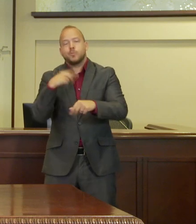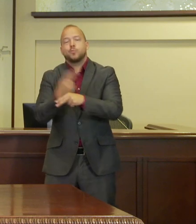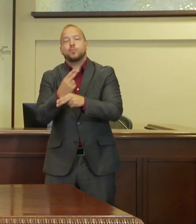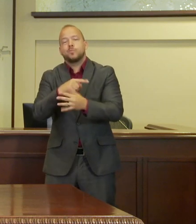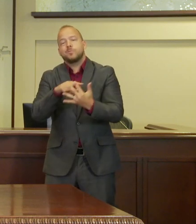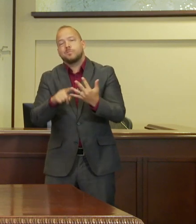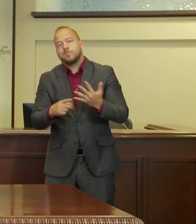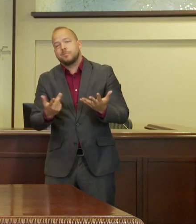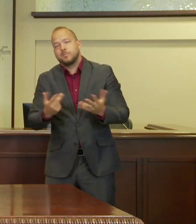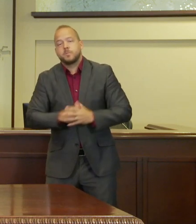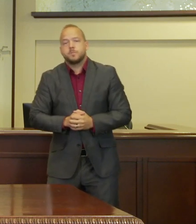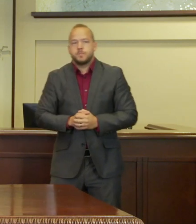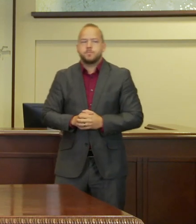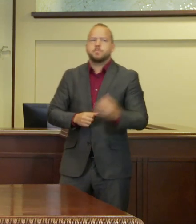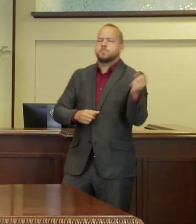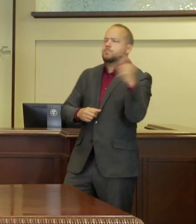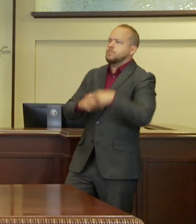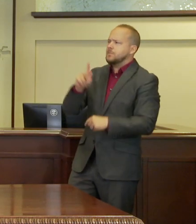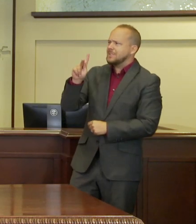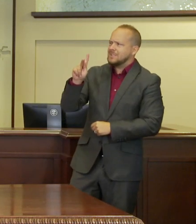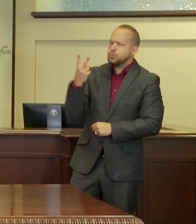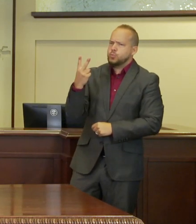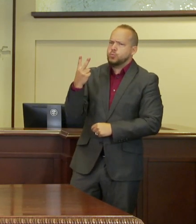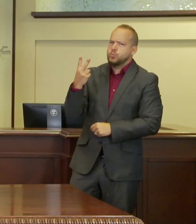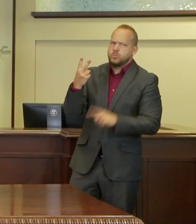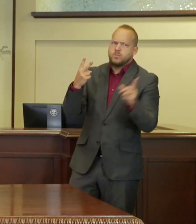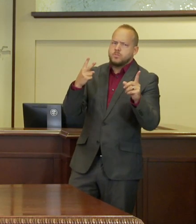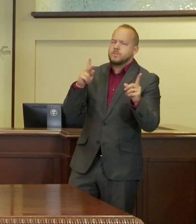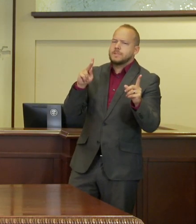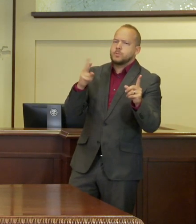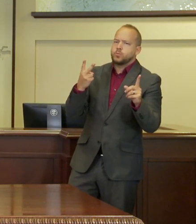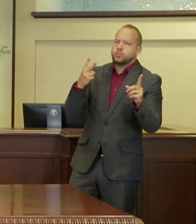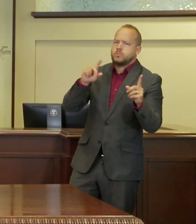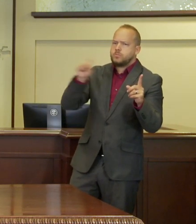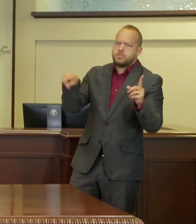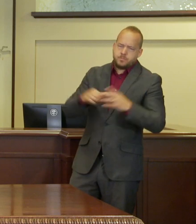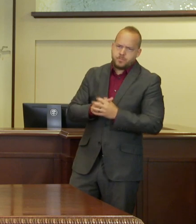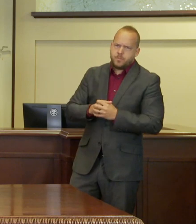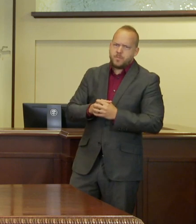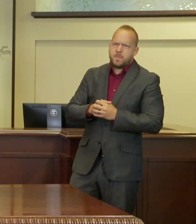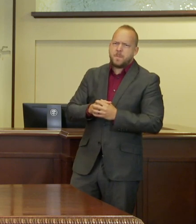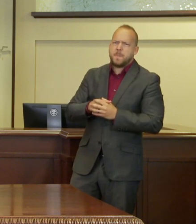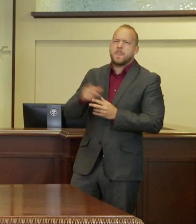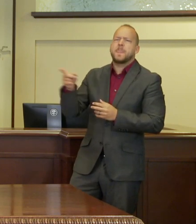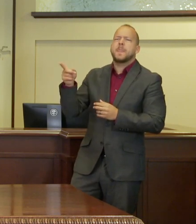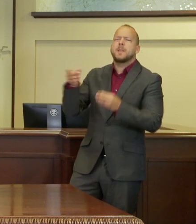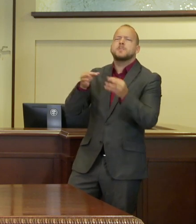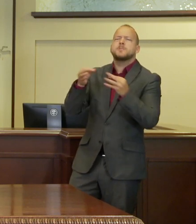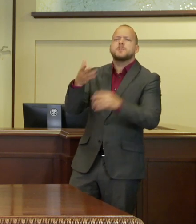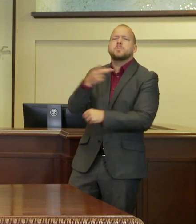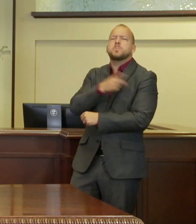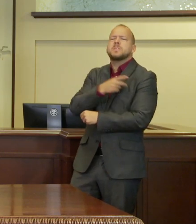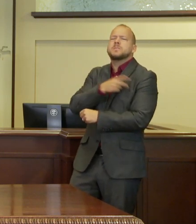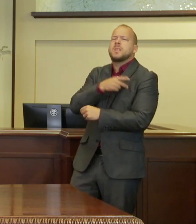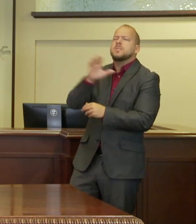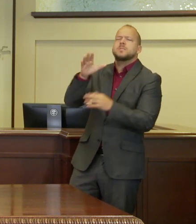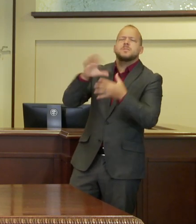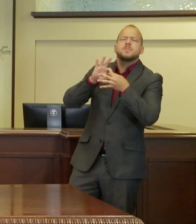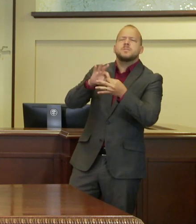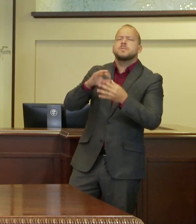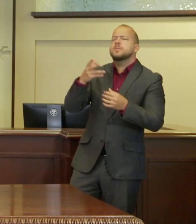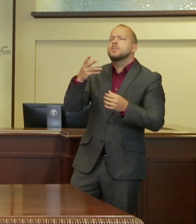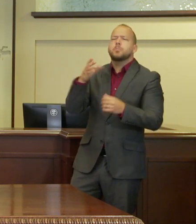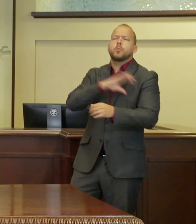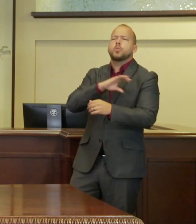Television. First part, what is your response to the city of Minneapolis agreeing to ban chokeholds by police and require officers to report